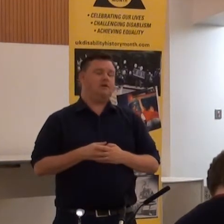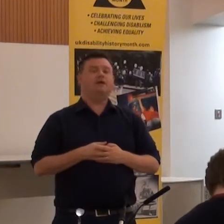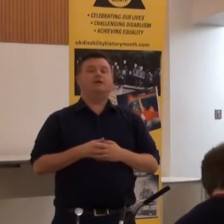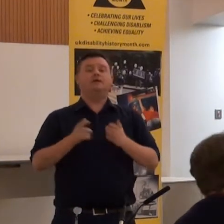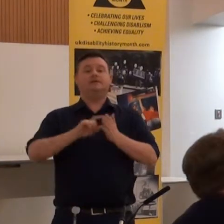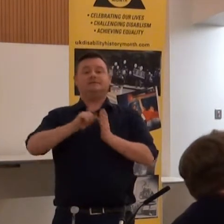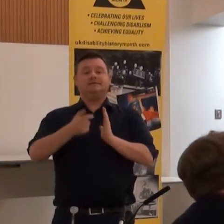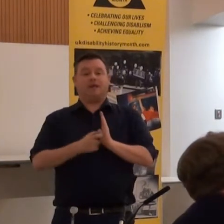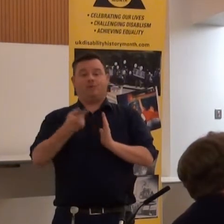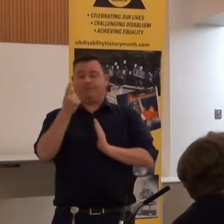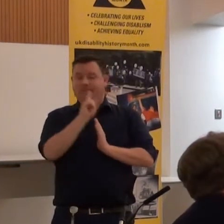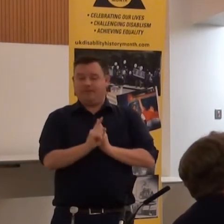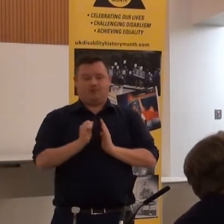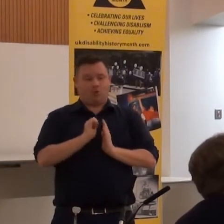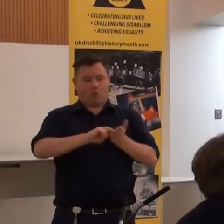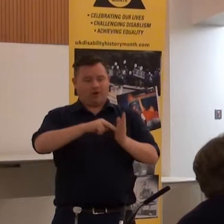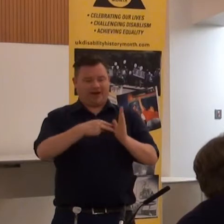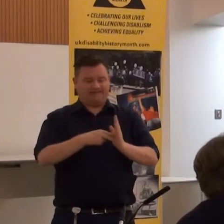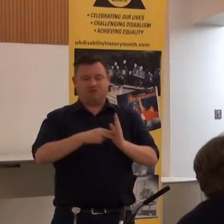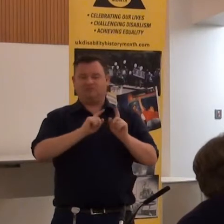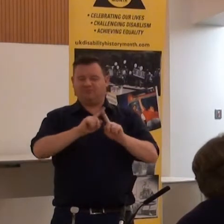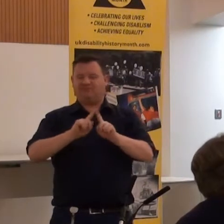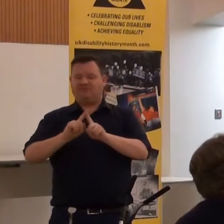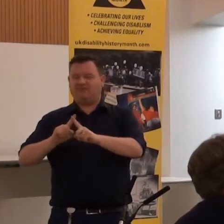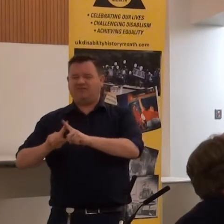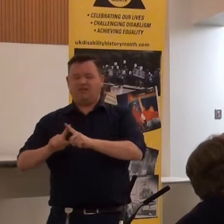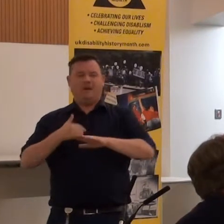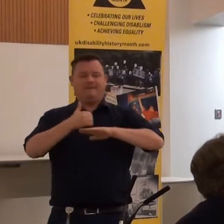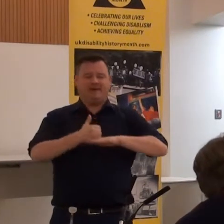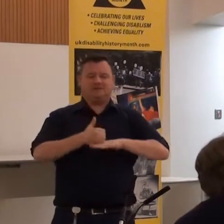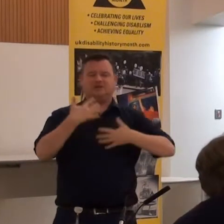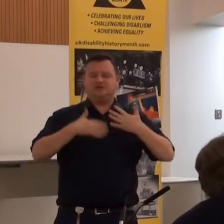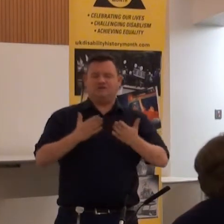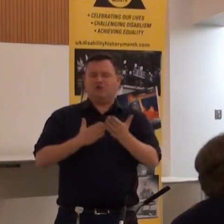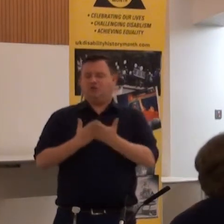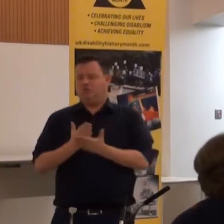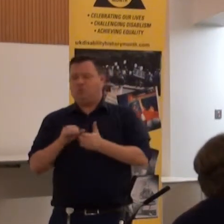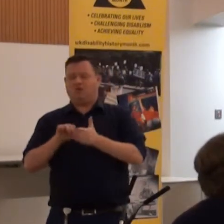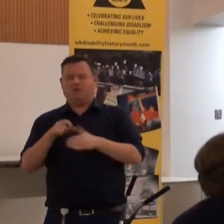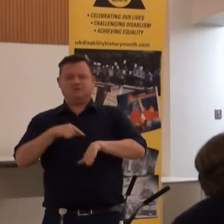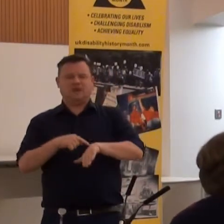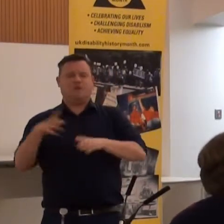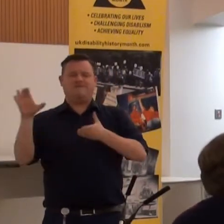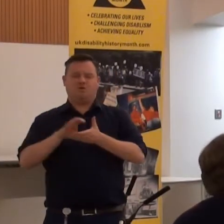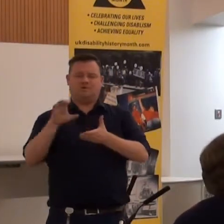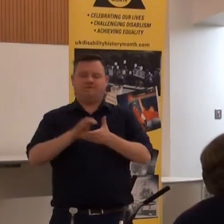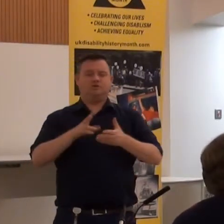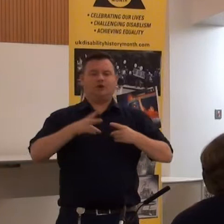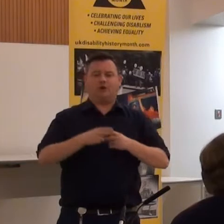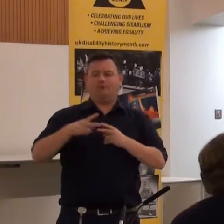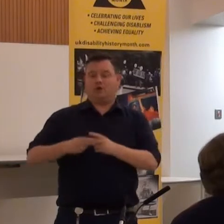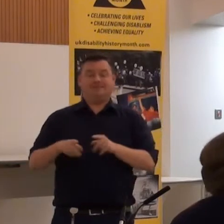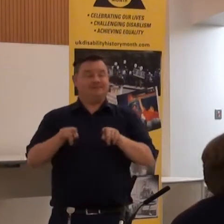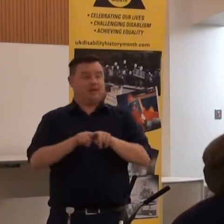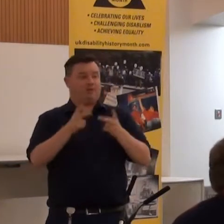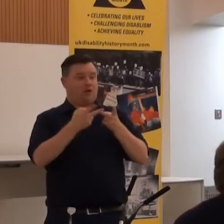disabled people's organisations have basically suffered massive cuts in funding, as have loads of